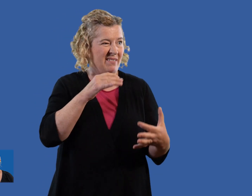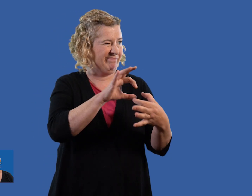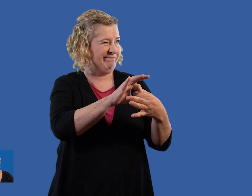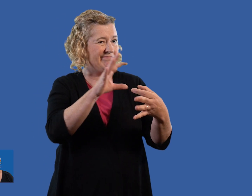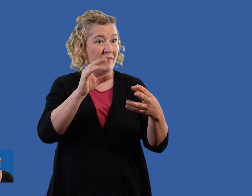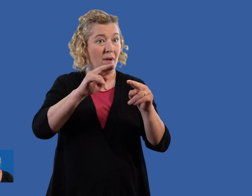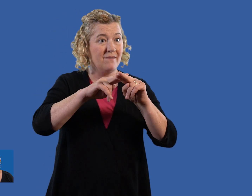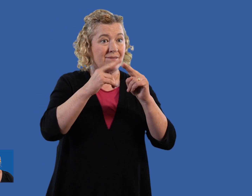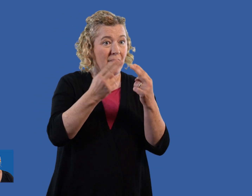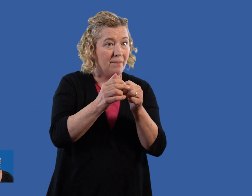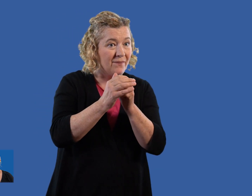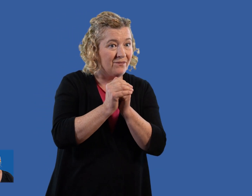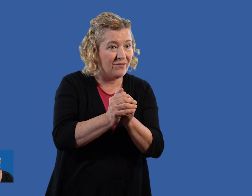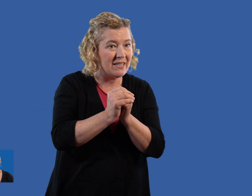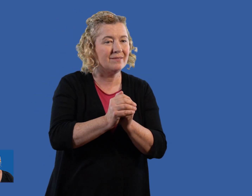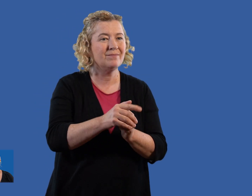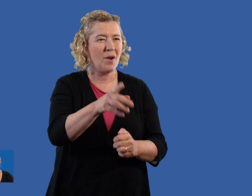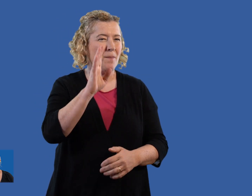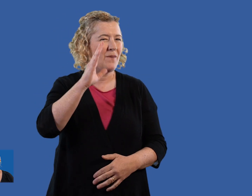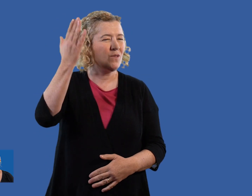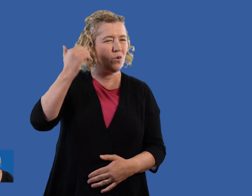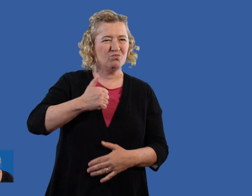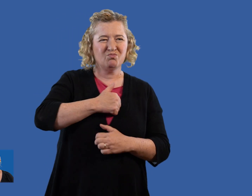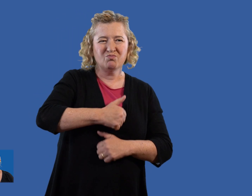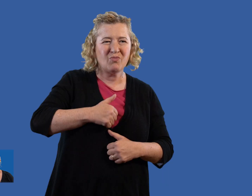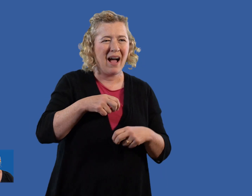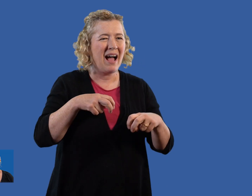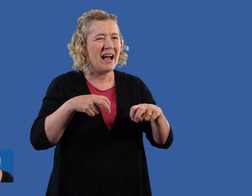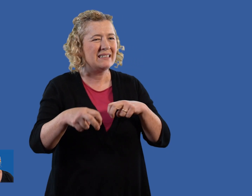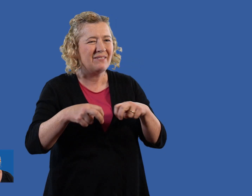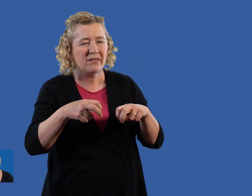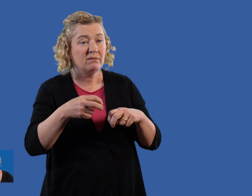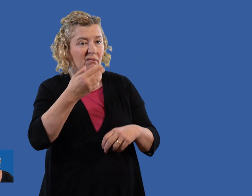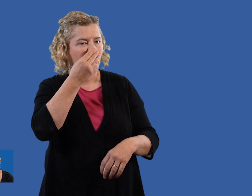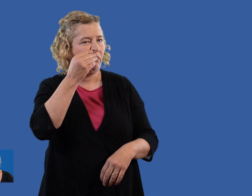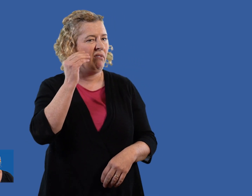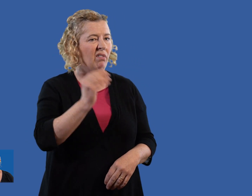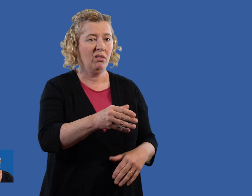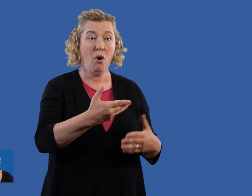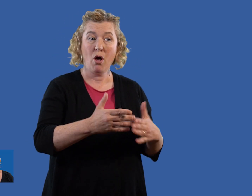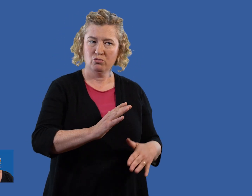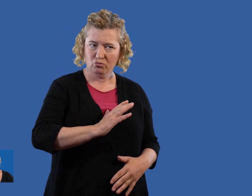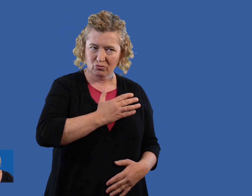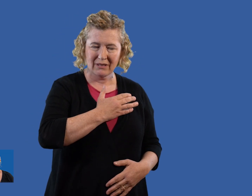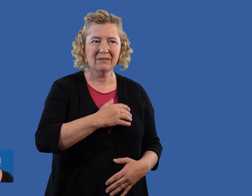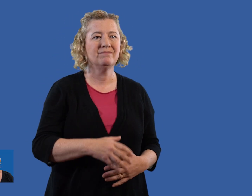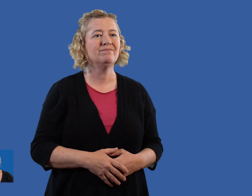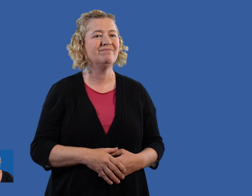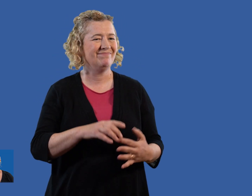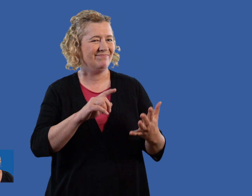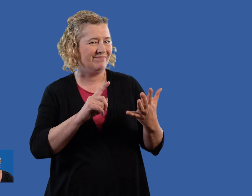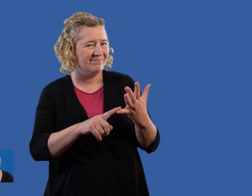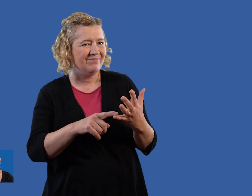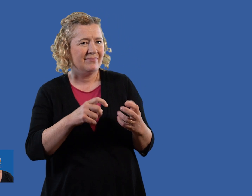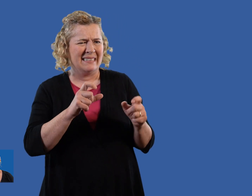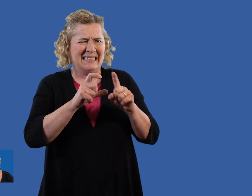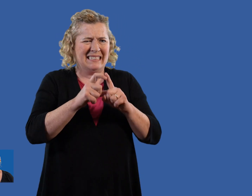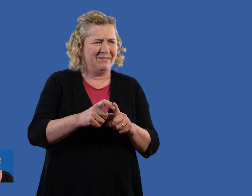from family and friends, lacking interest in activities that you really once enjoyed, difficulty